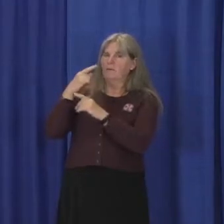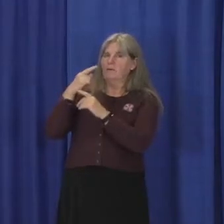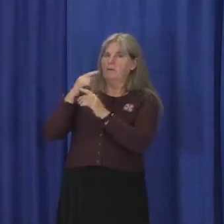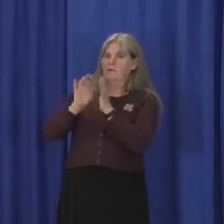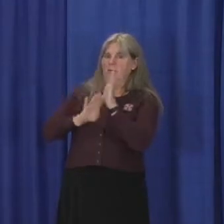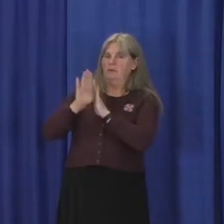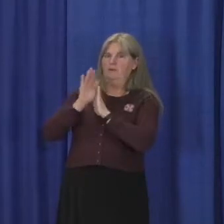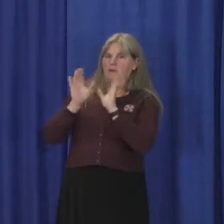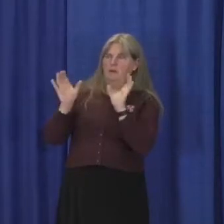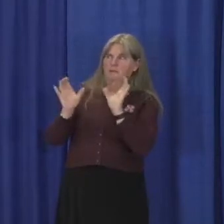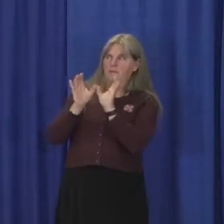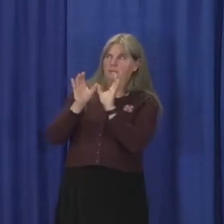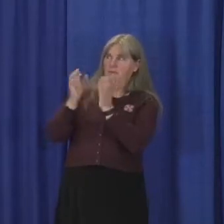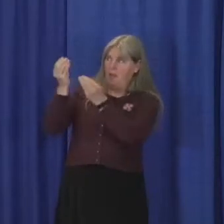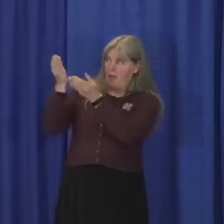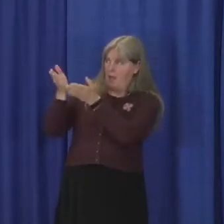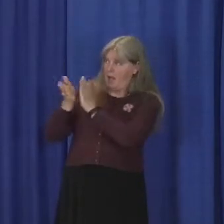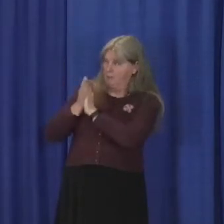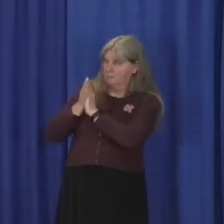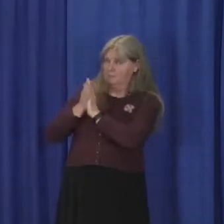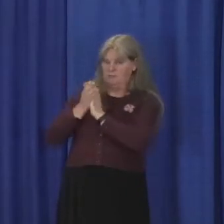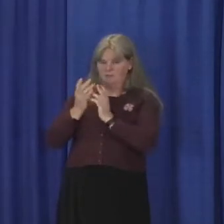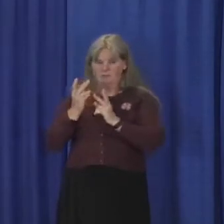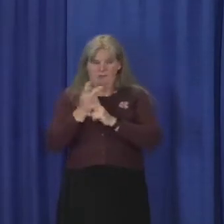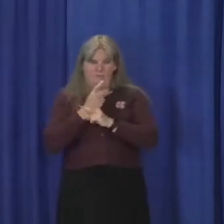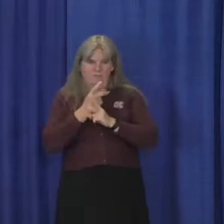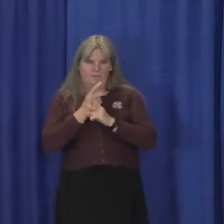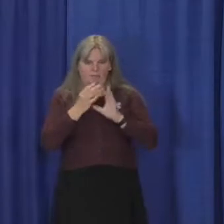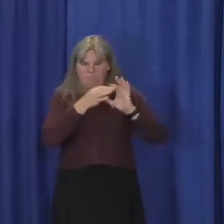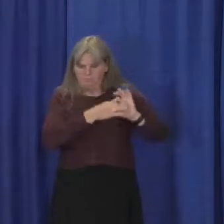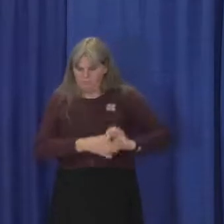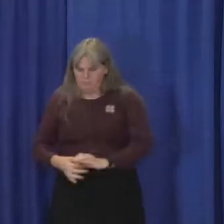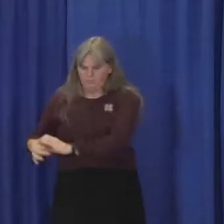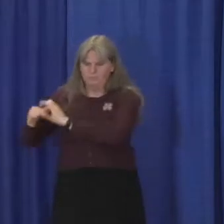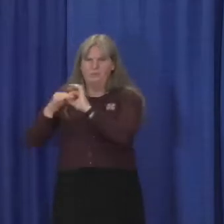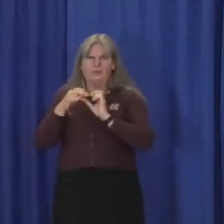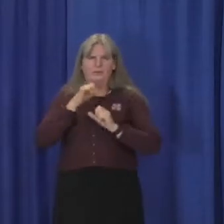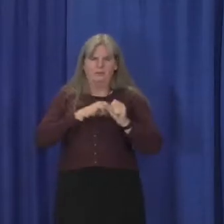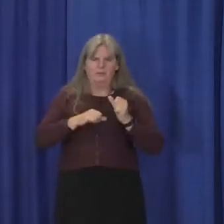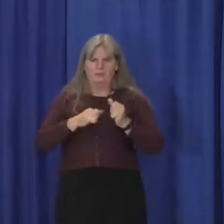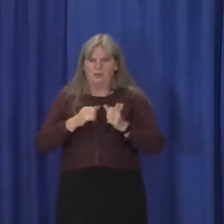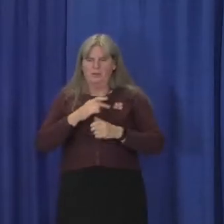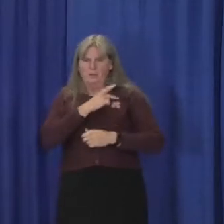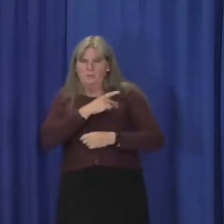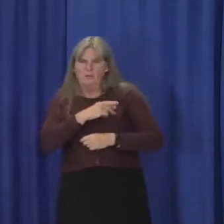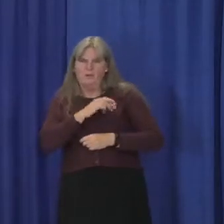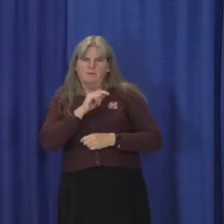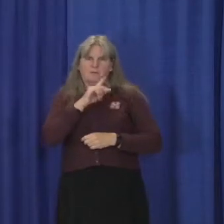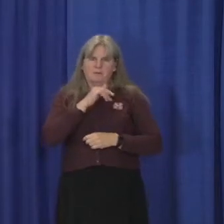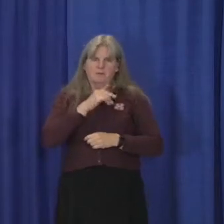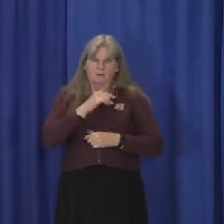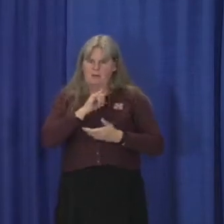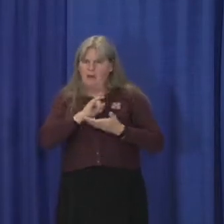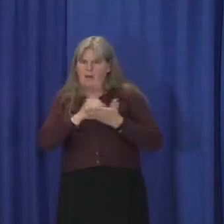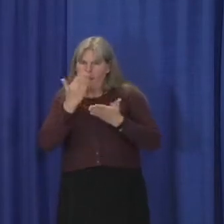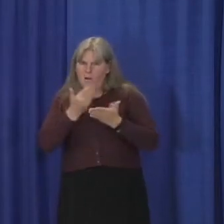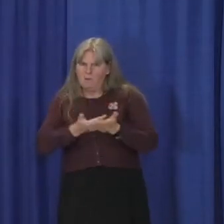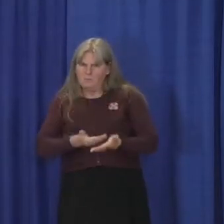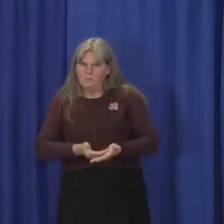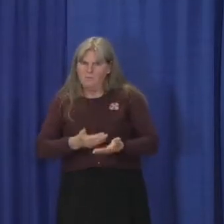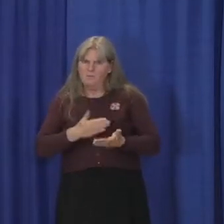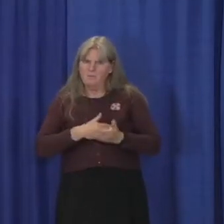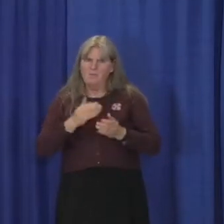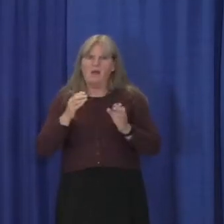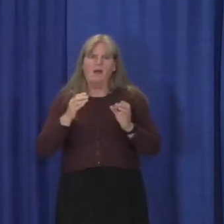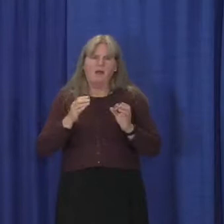request that we do it in a coordinated fashion. In those conversations, I would say BC